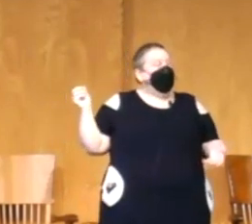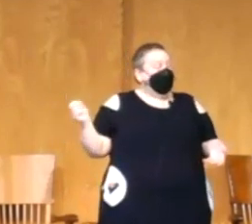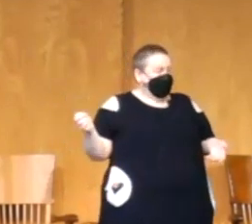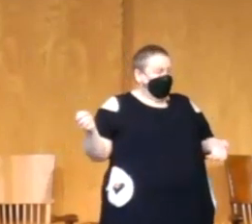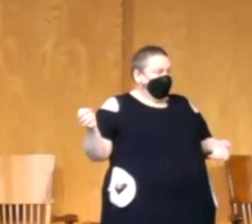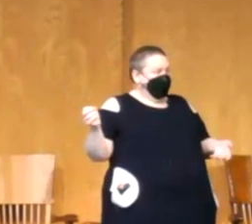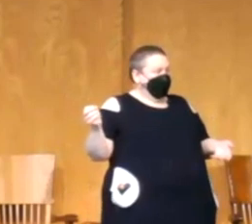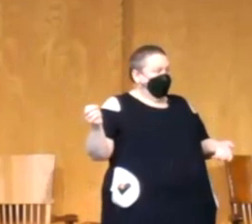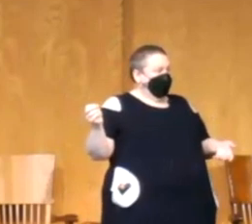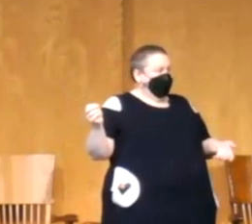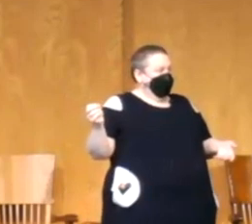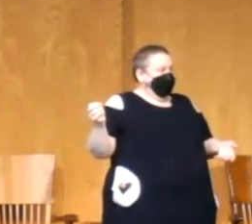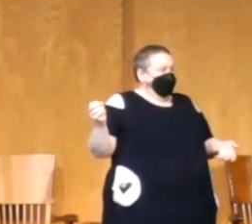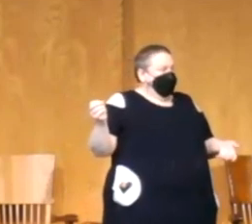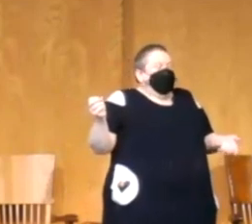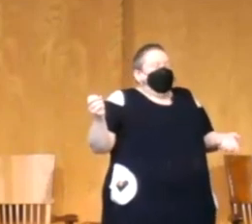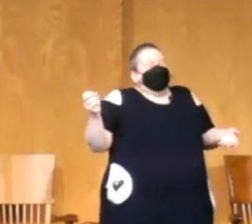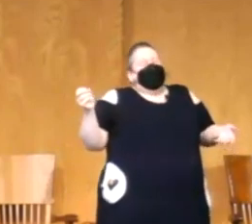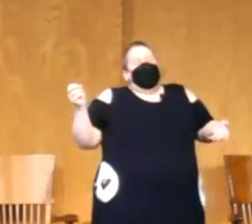the body.